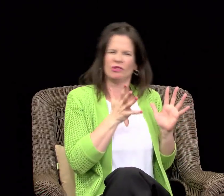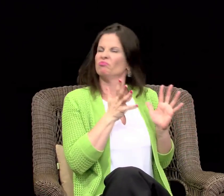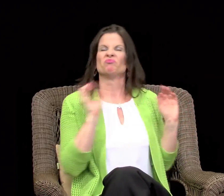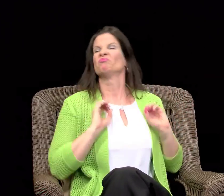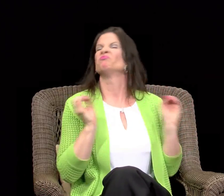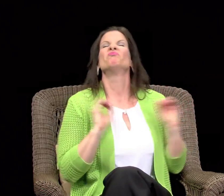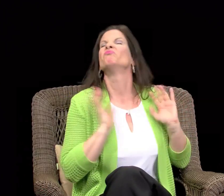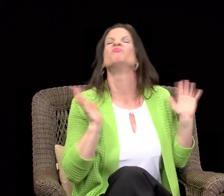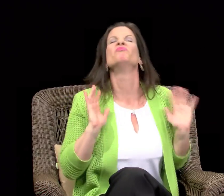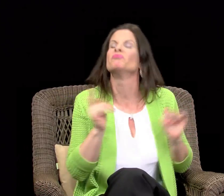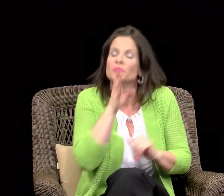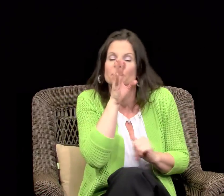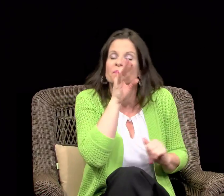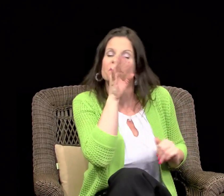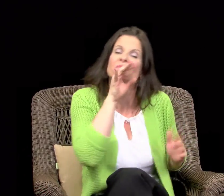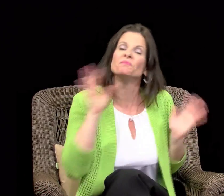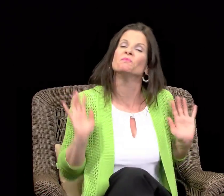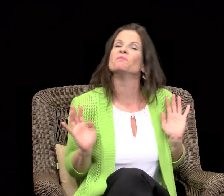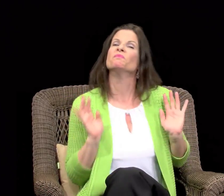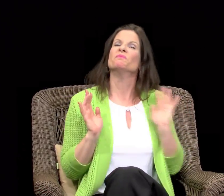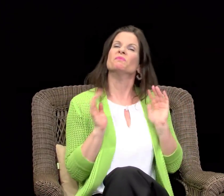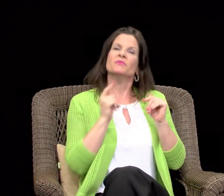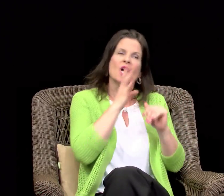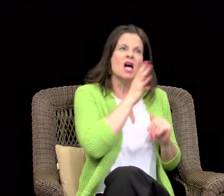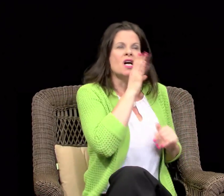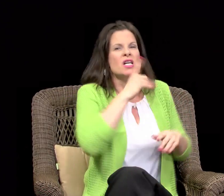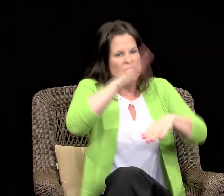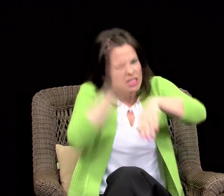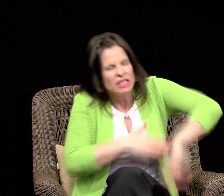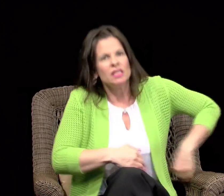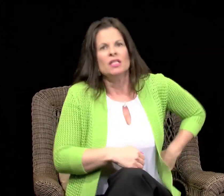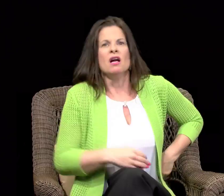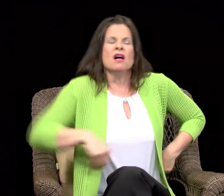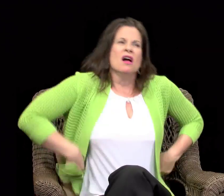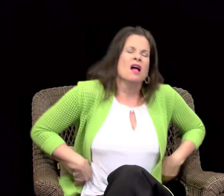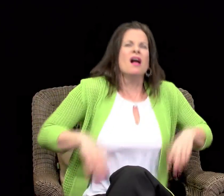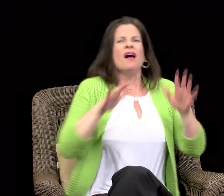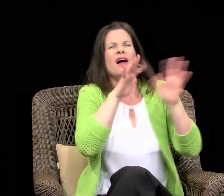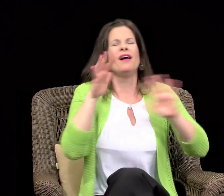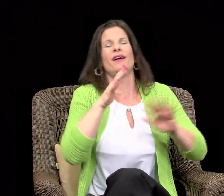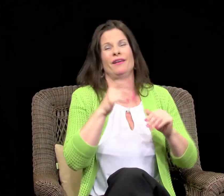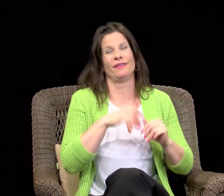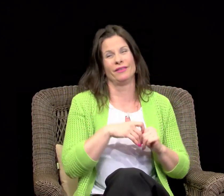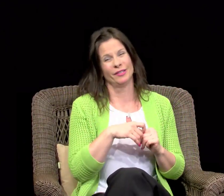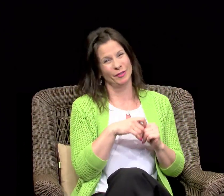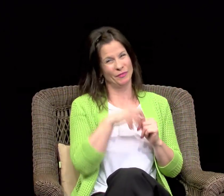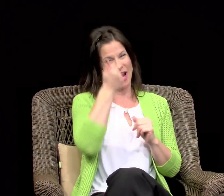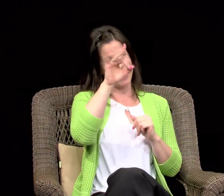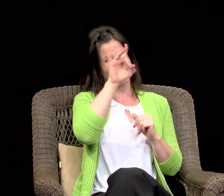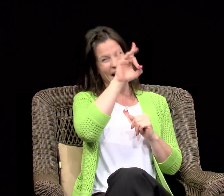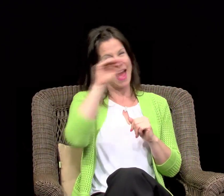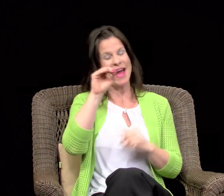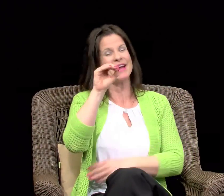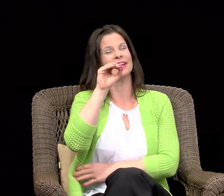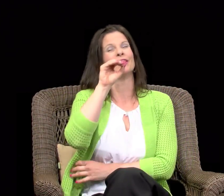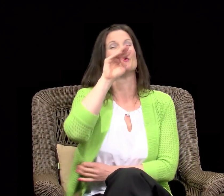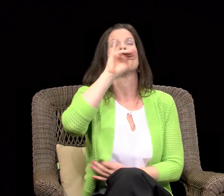saying. But she did not learn any sign language. And could you imagine having your hand slapped for